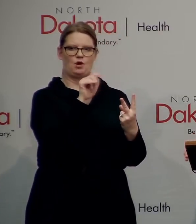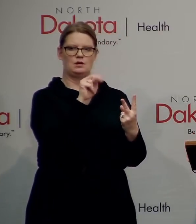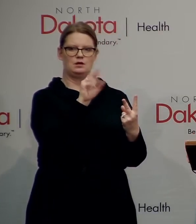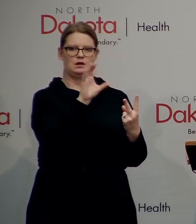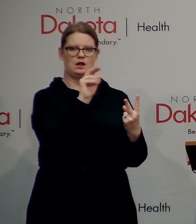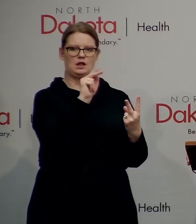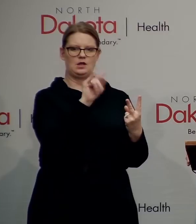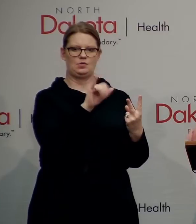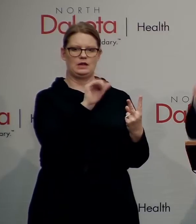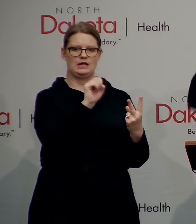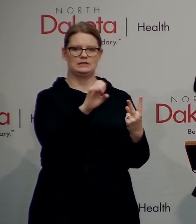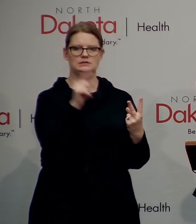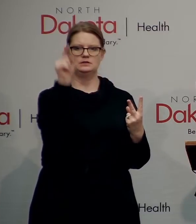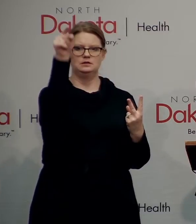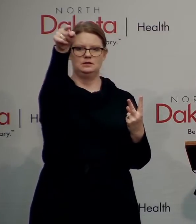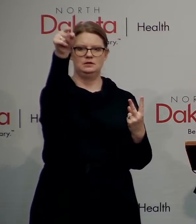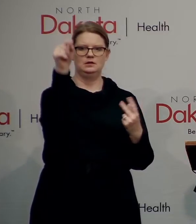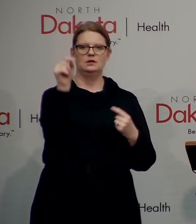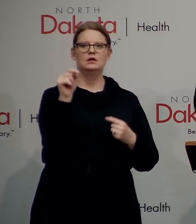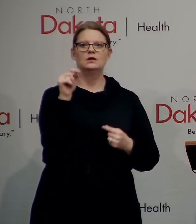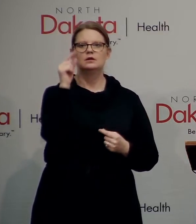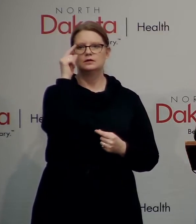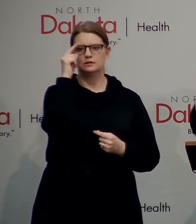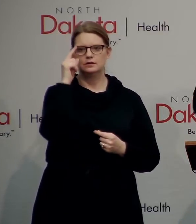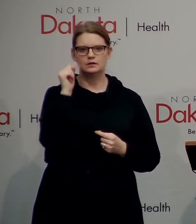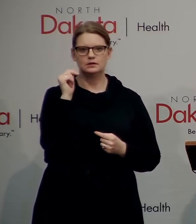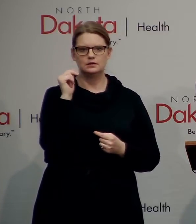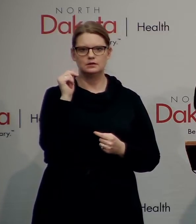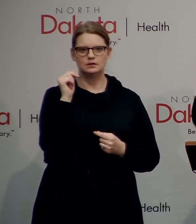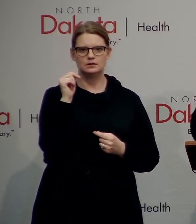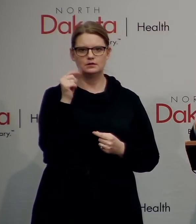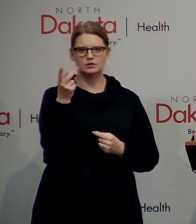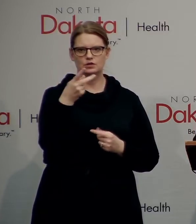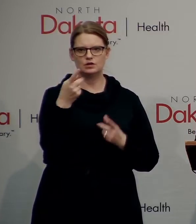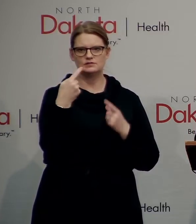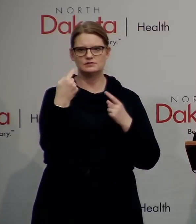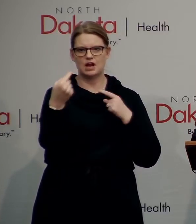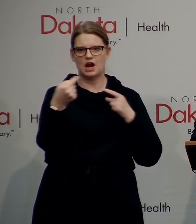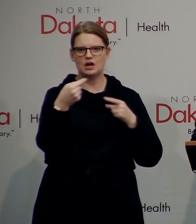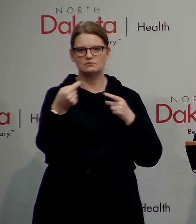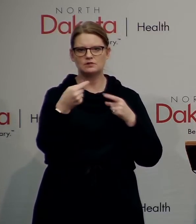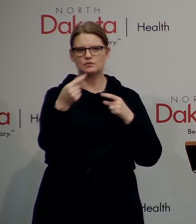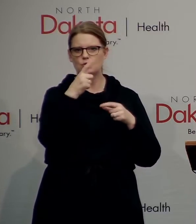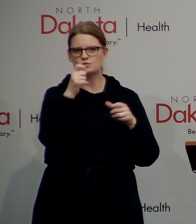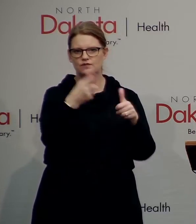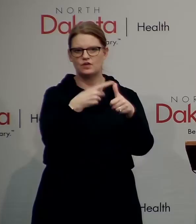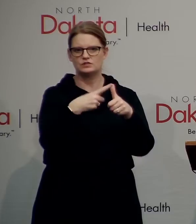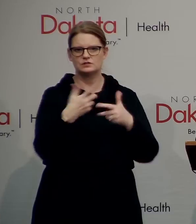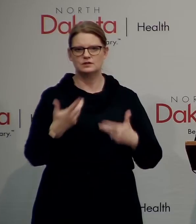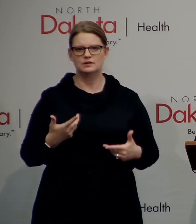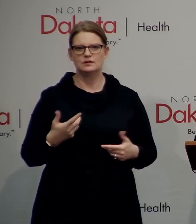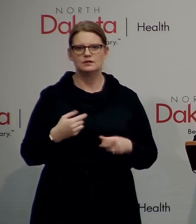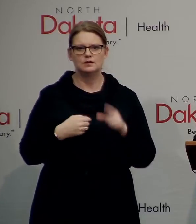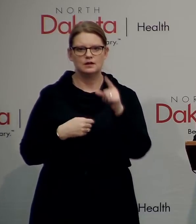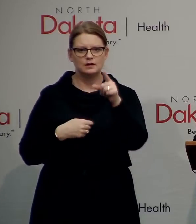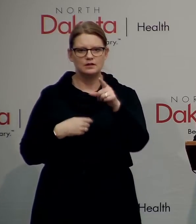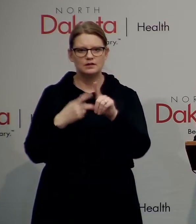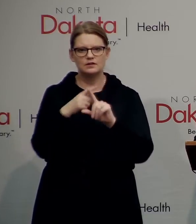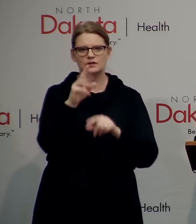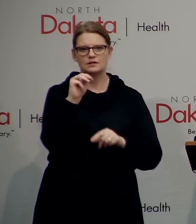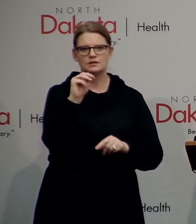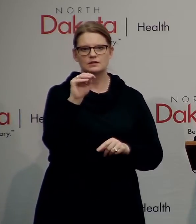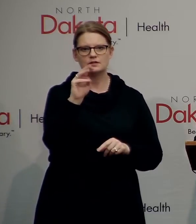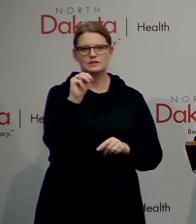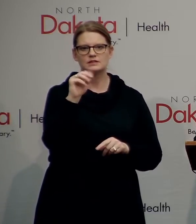Other questions? Got in the back, we'll go. You guys fight over who goes first. Go ahead. This is for Mylynn